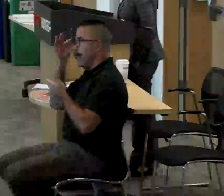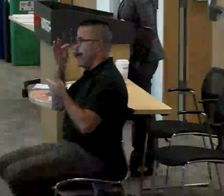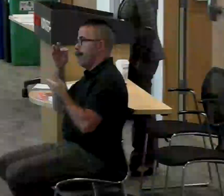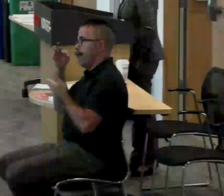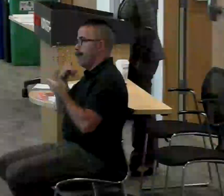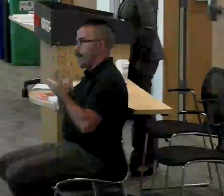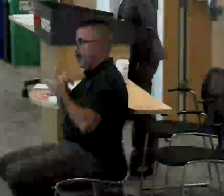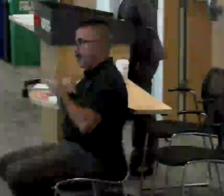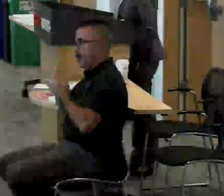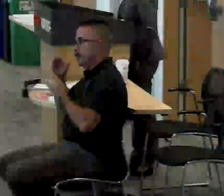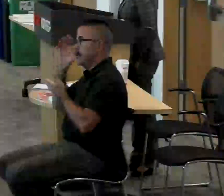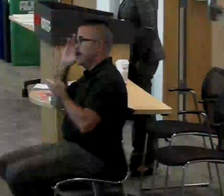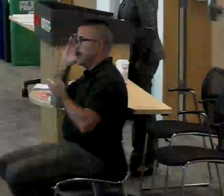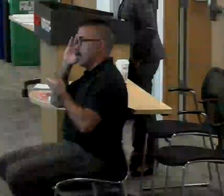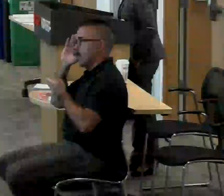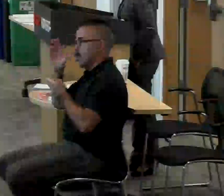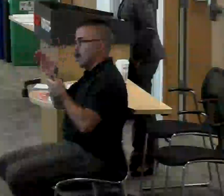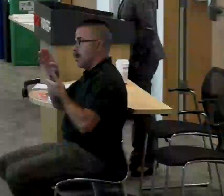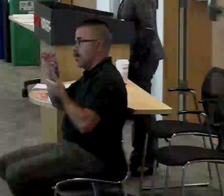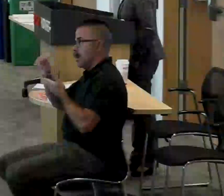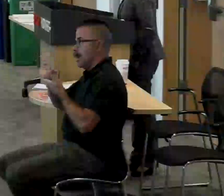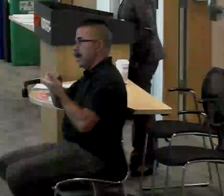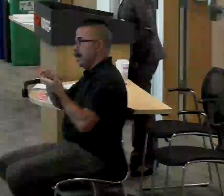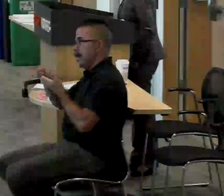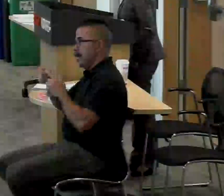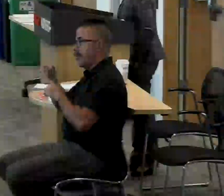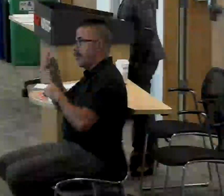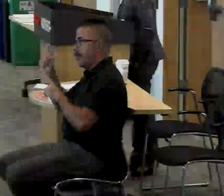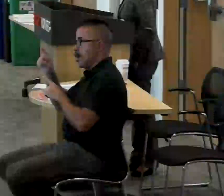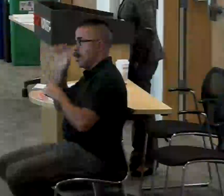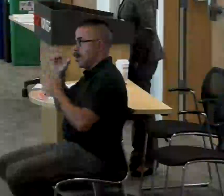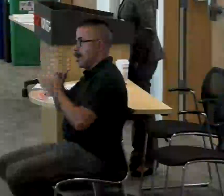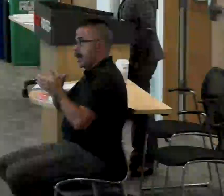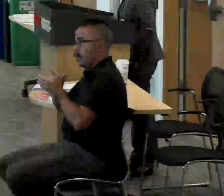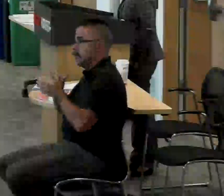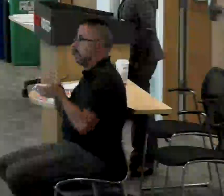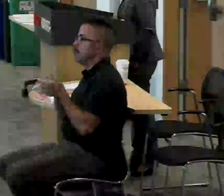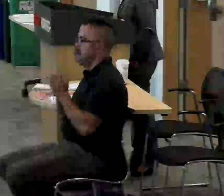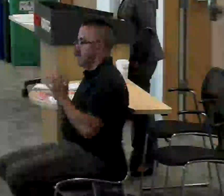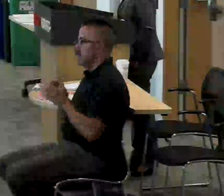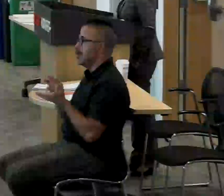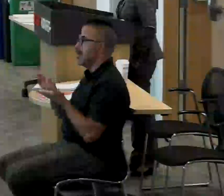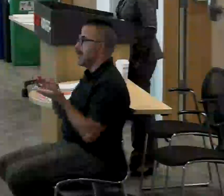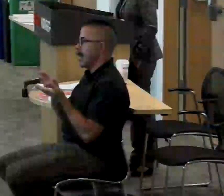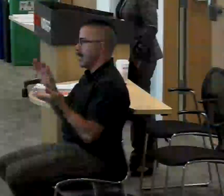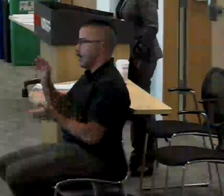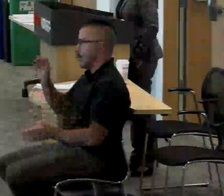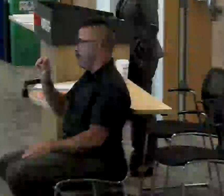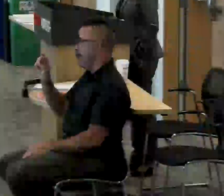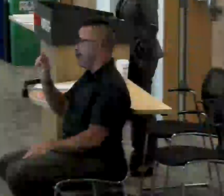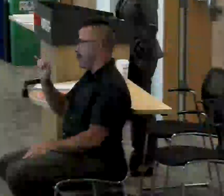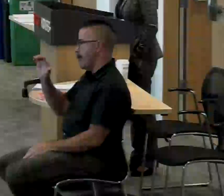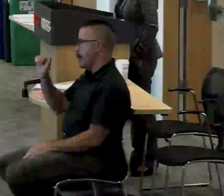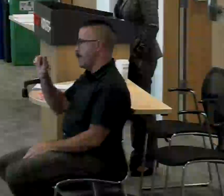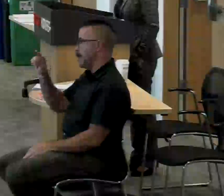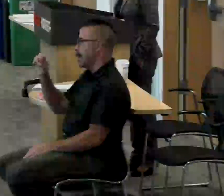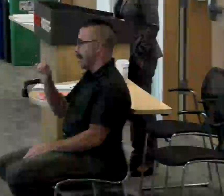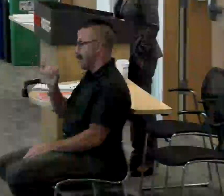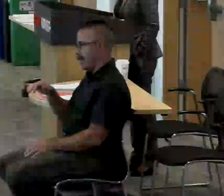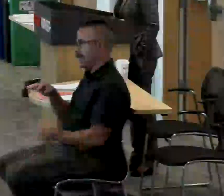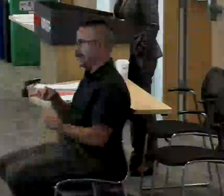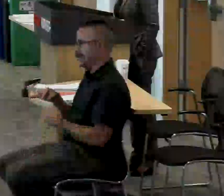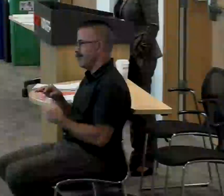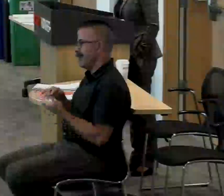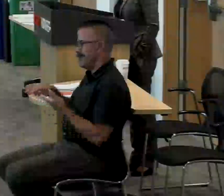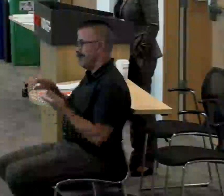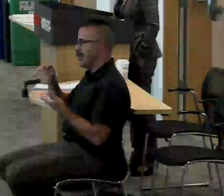shall be exempted from the $100,000. So Medicaid is exempted. In California, we